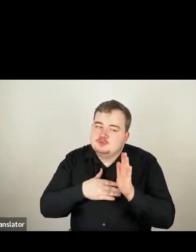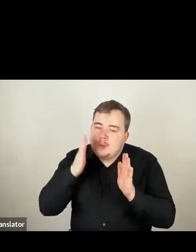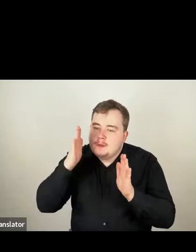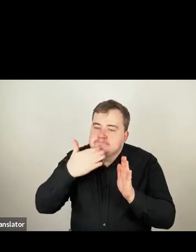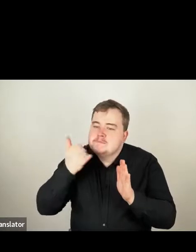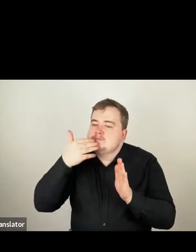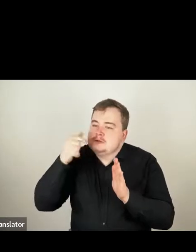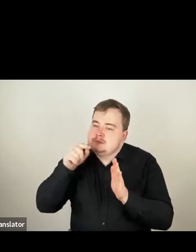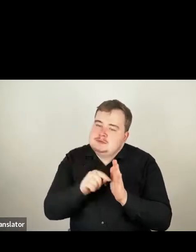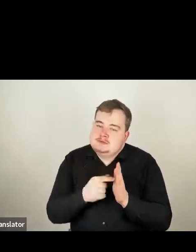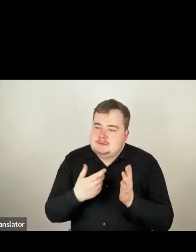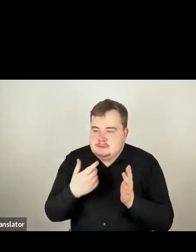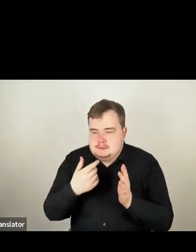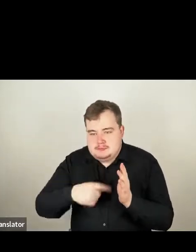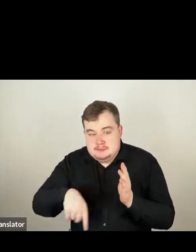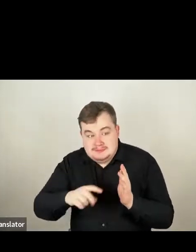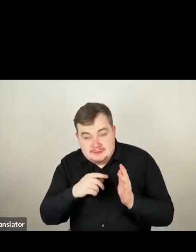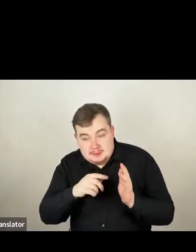on that area.